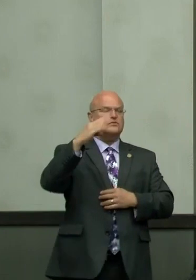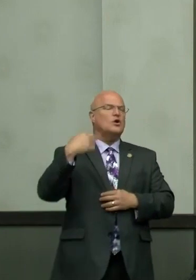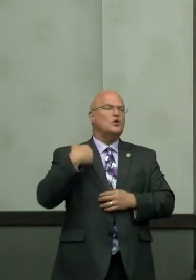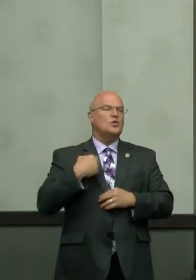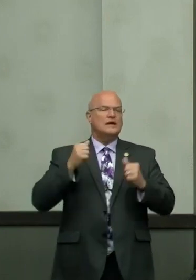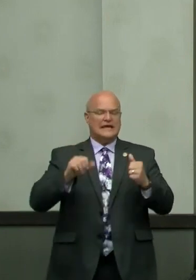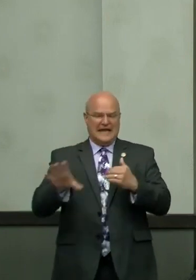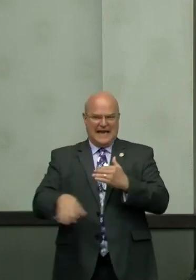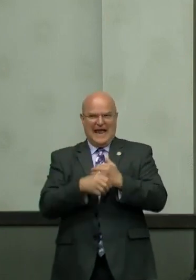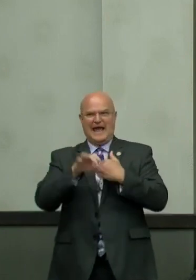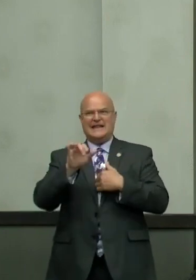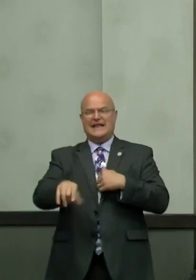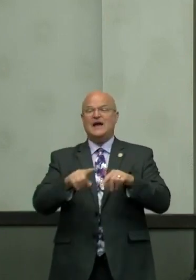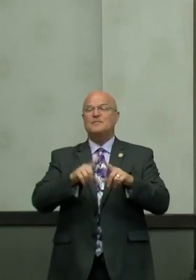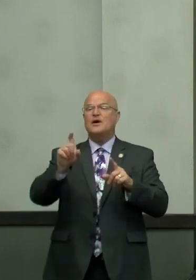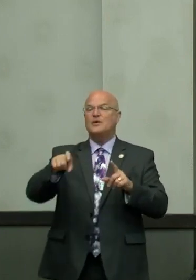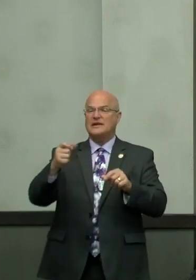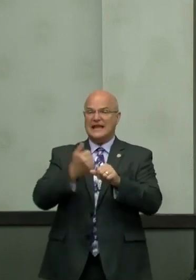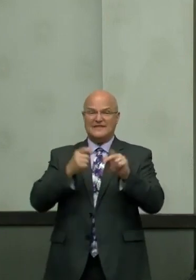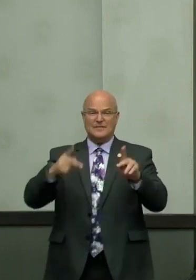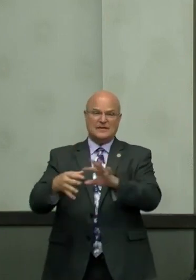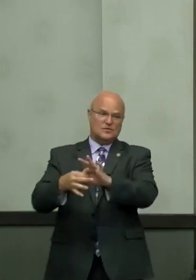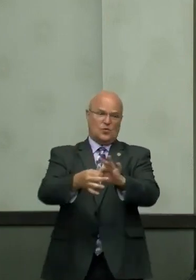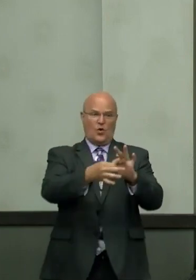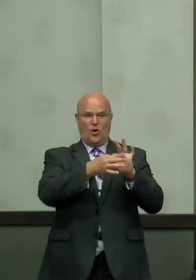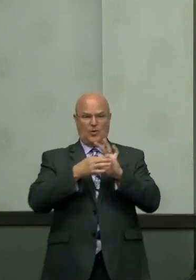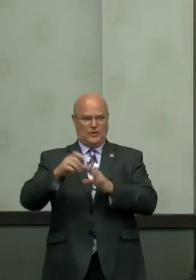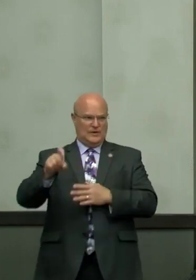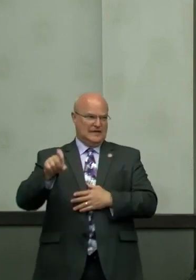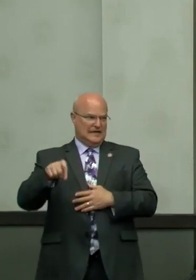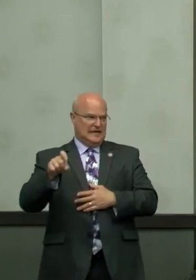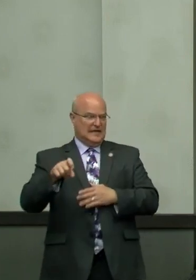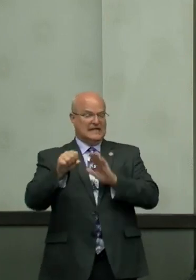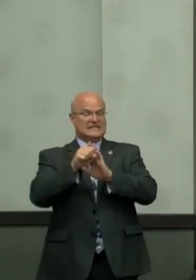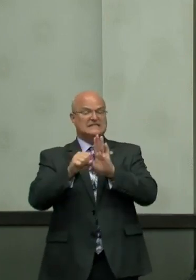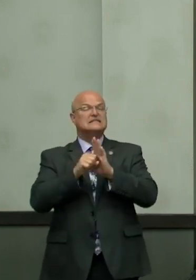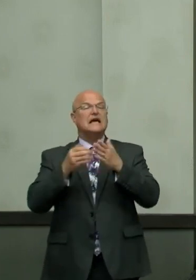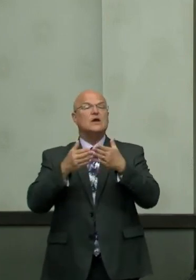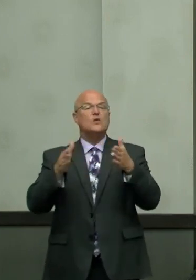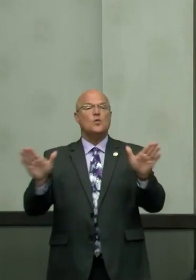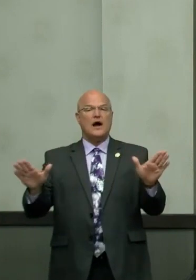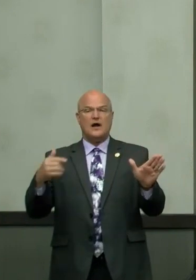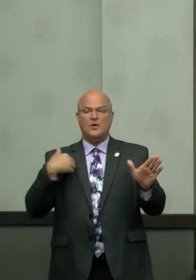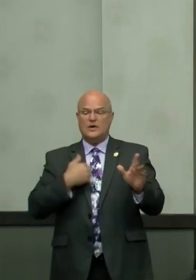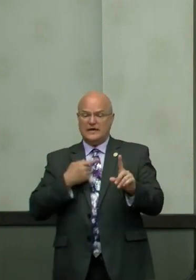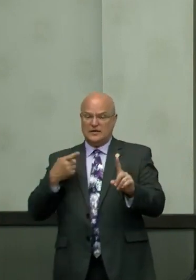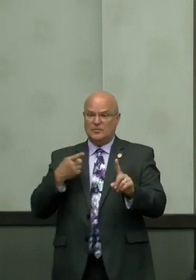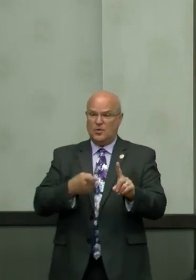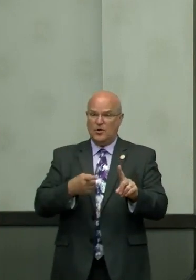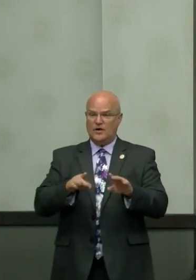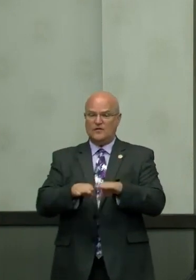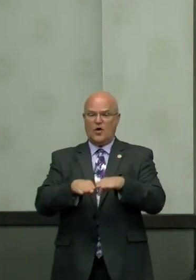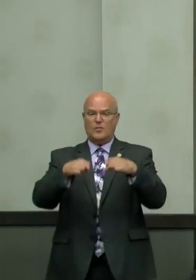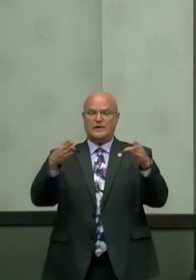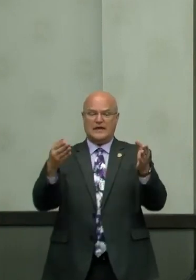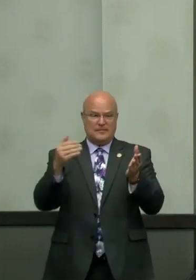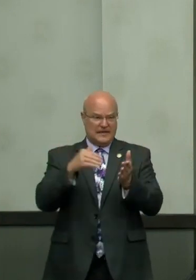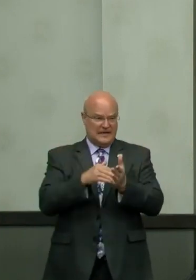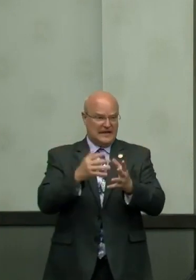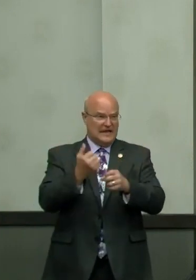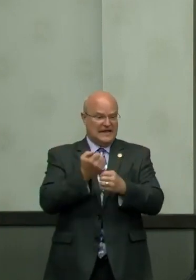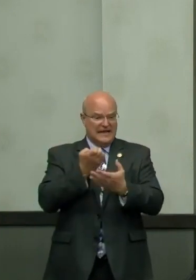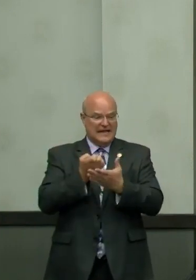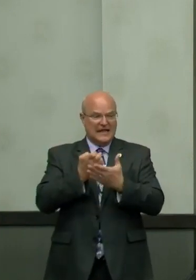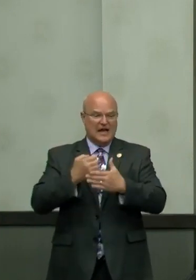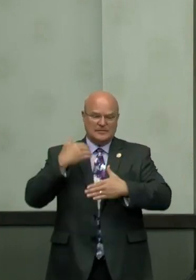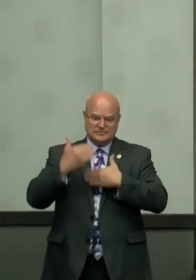we can add to that. But we need everybody's cooperation in doing that statewide so that we can get to a point of opening back up and getting our